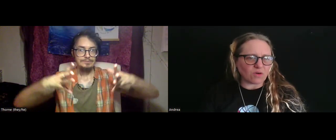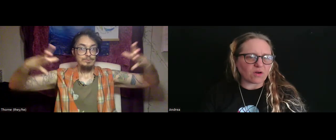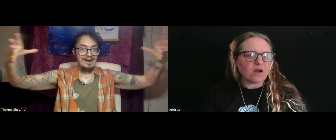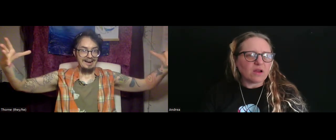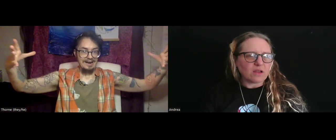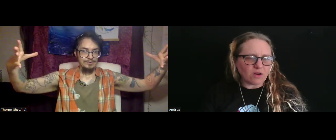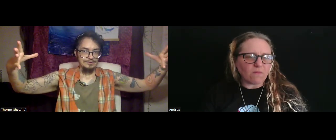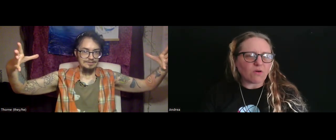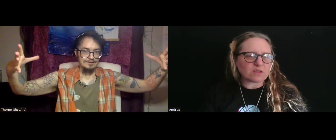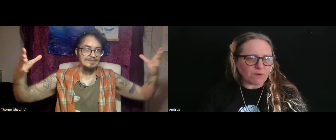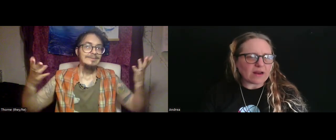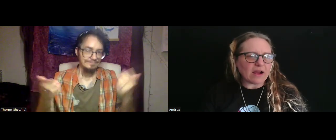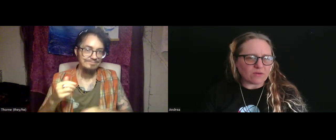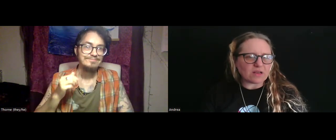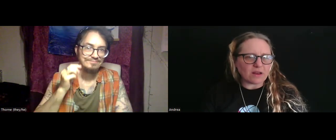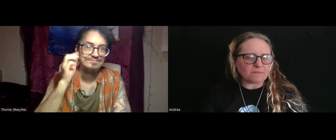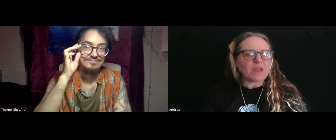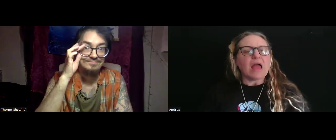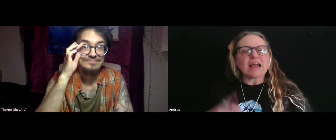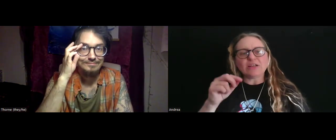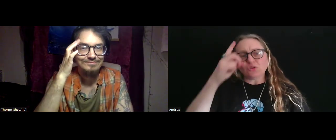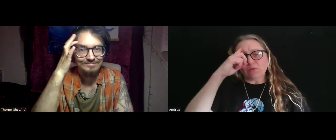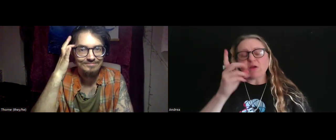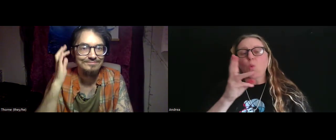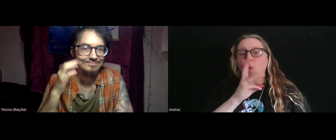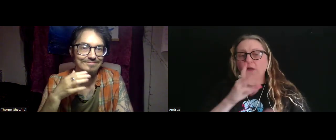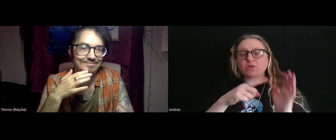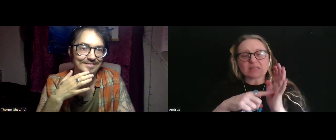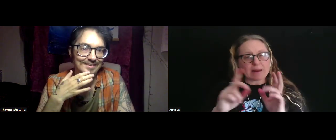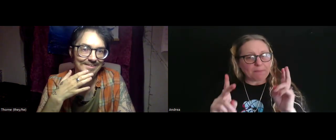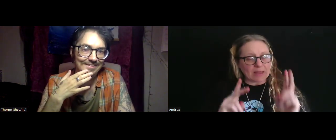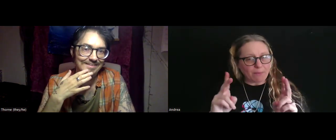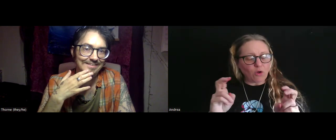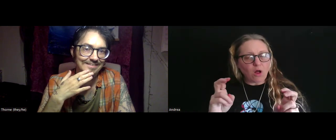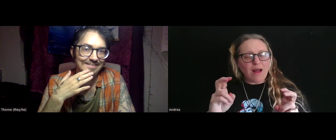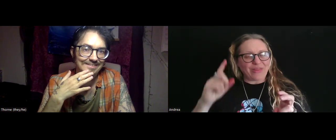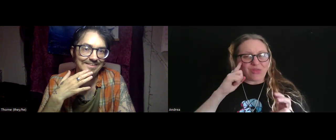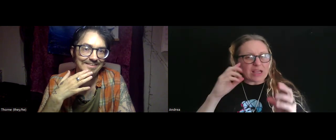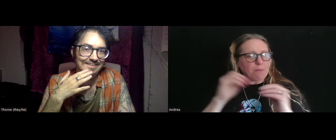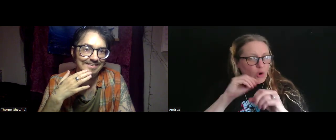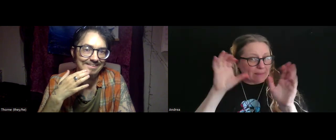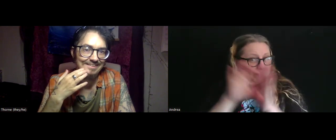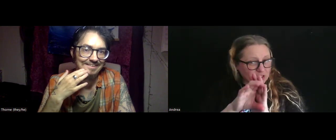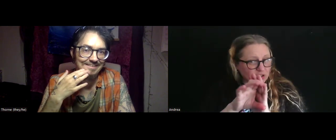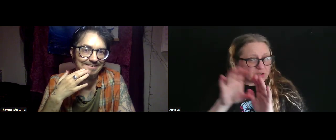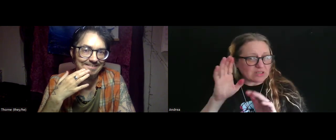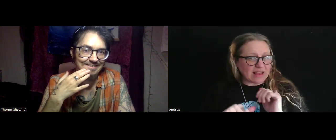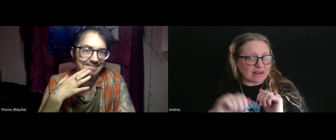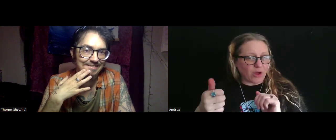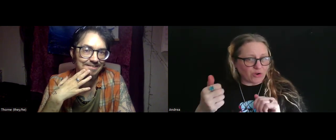or, more spread out. And yeah, I do think water sign people think more in pictures than